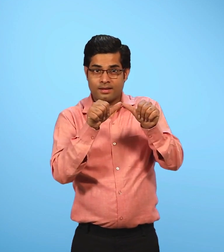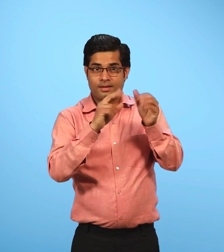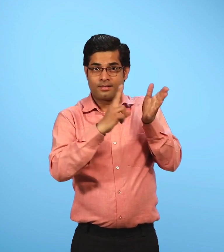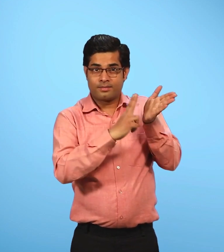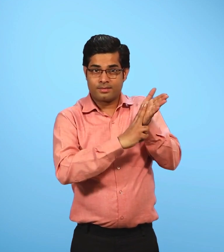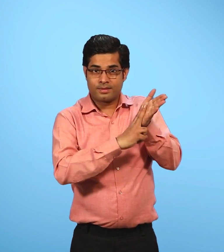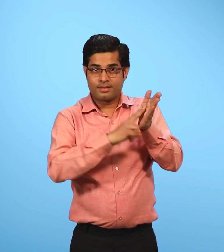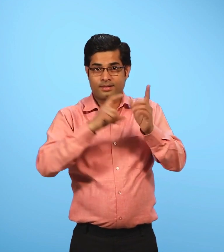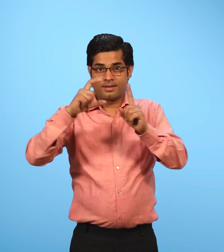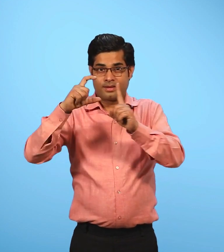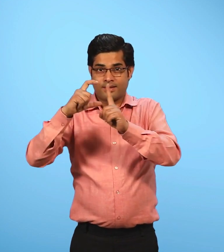Mainland.